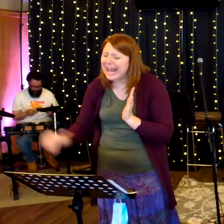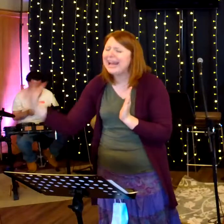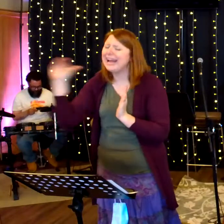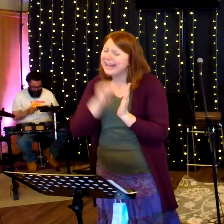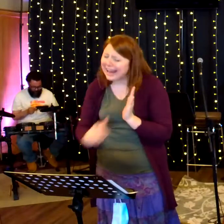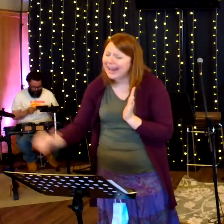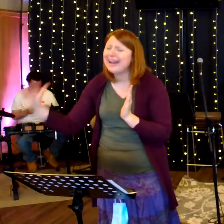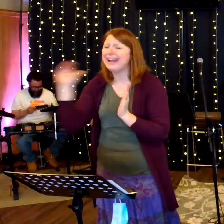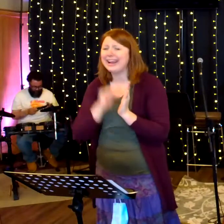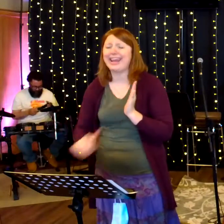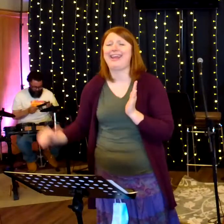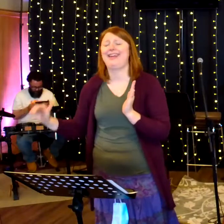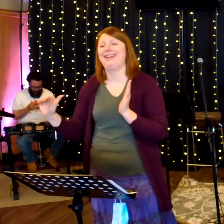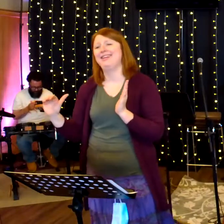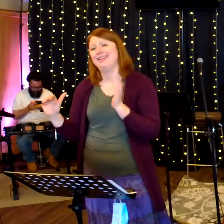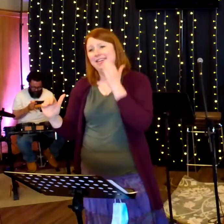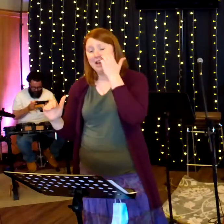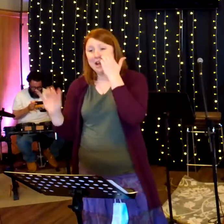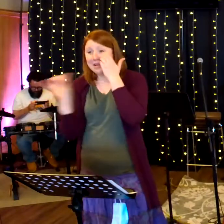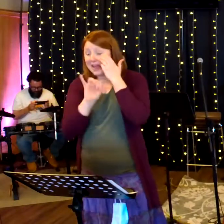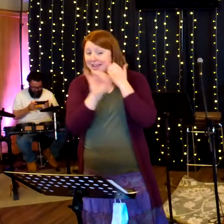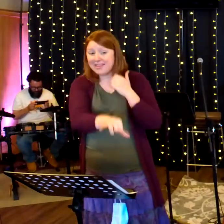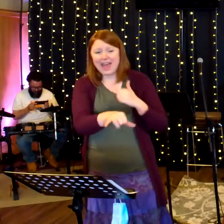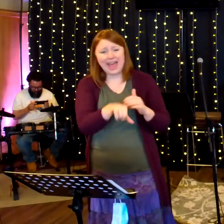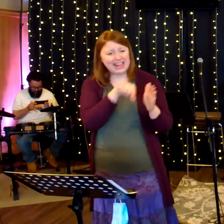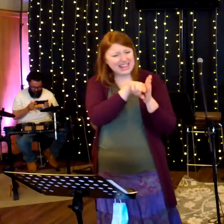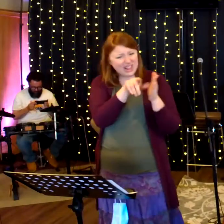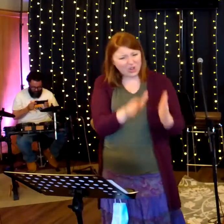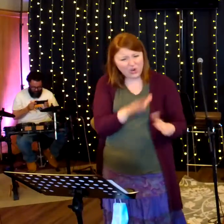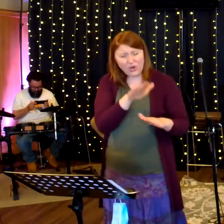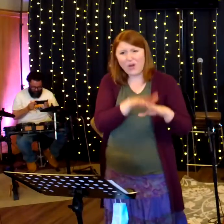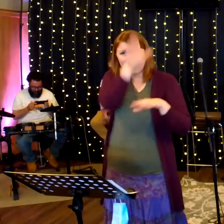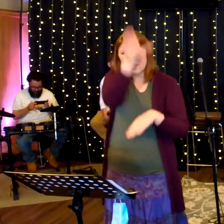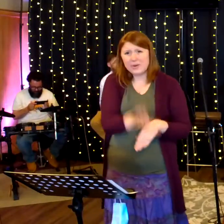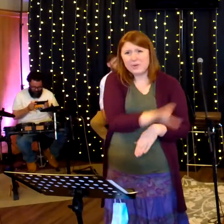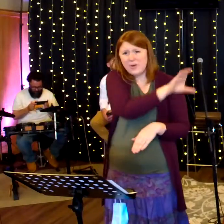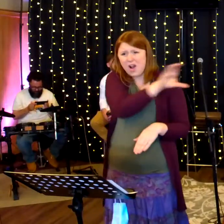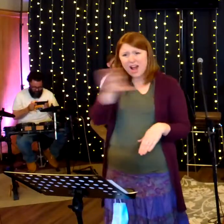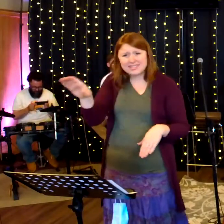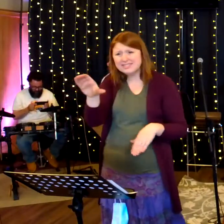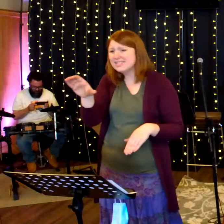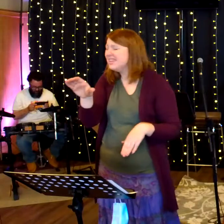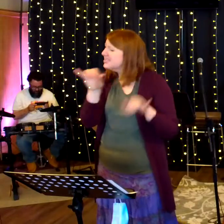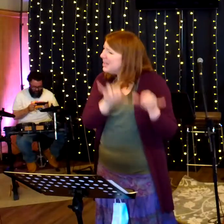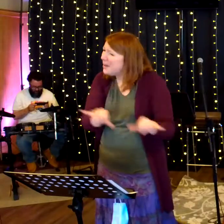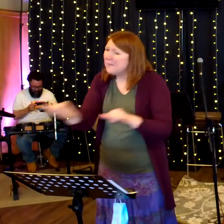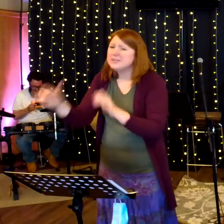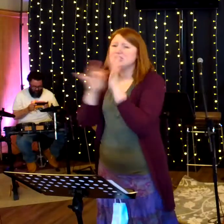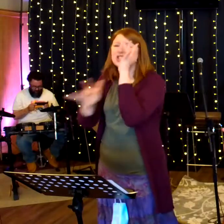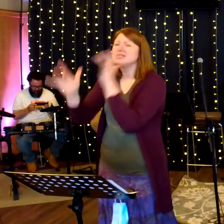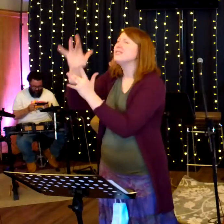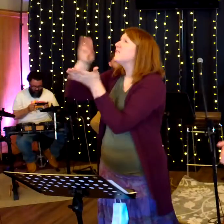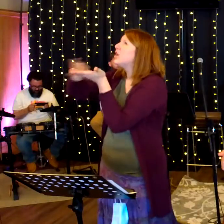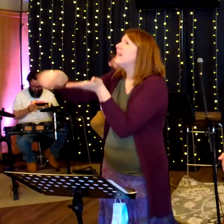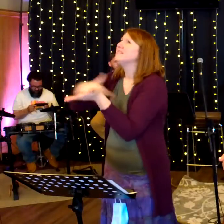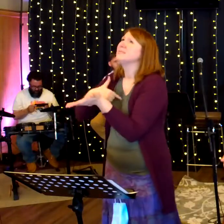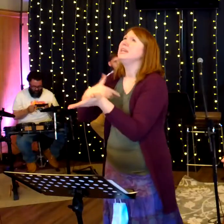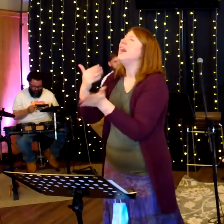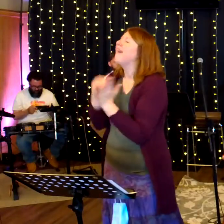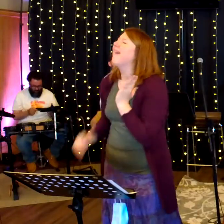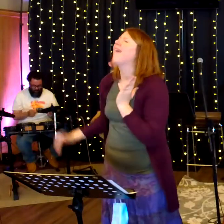redemption. And like that criminal on the cross, we are given grace upon grace. No matter who you